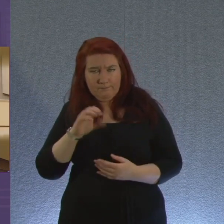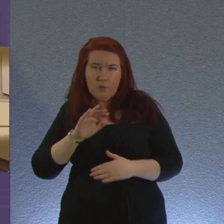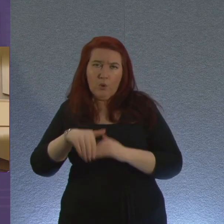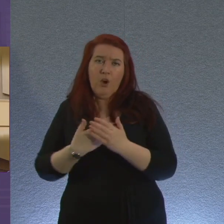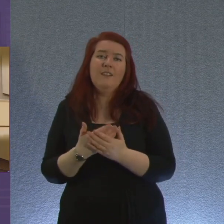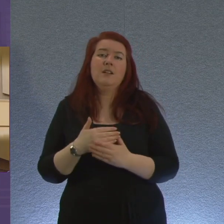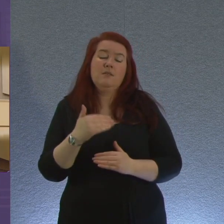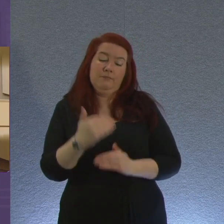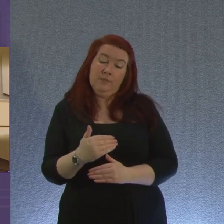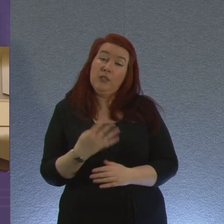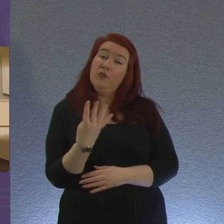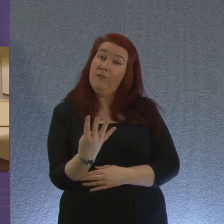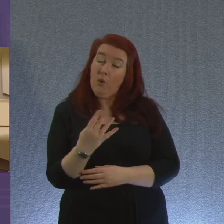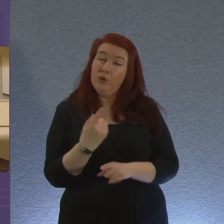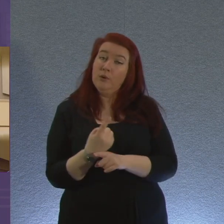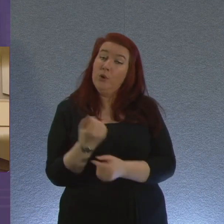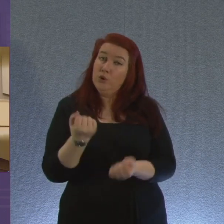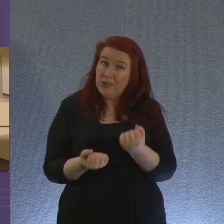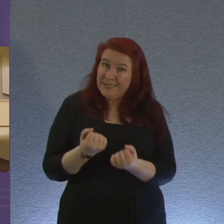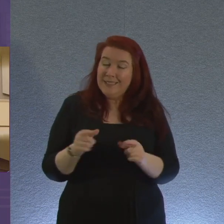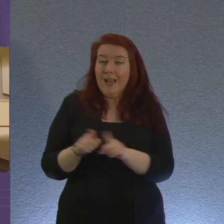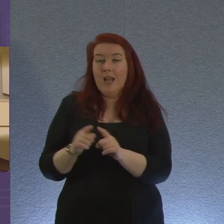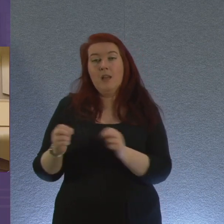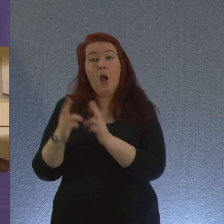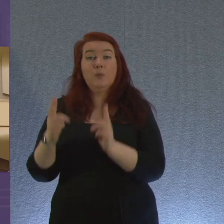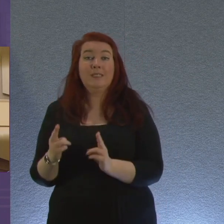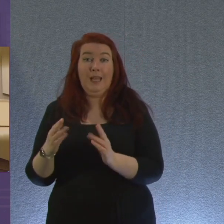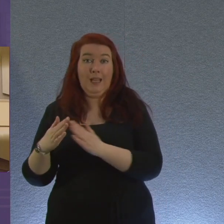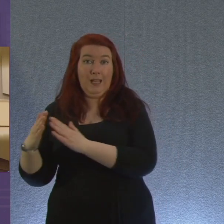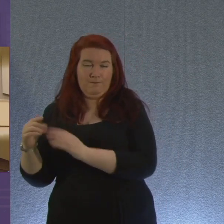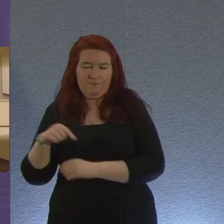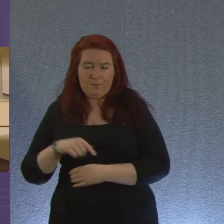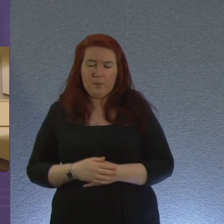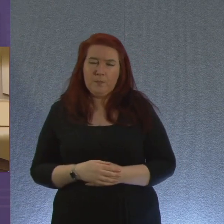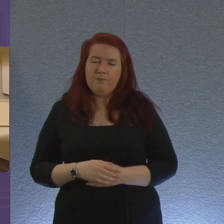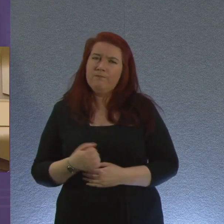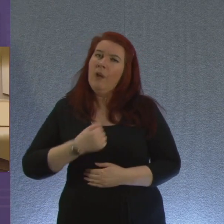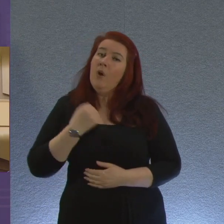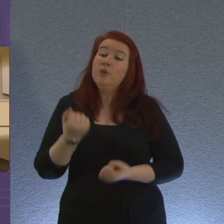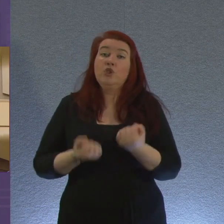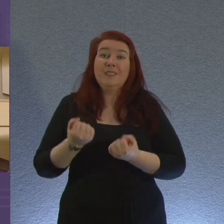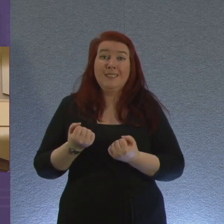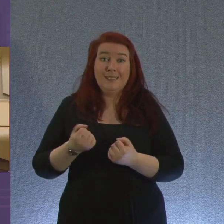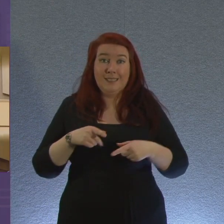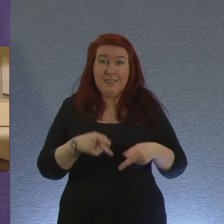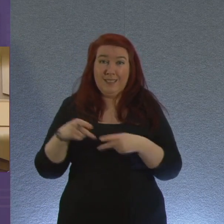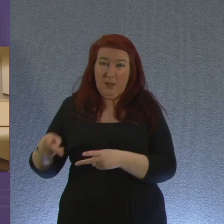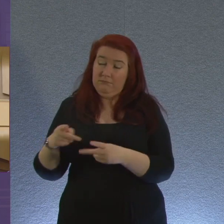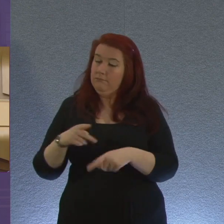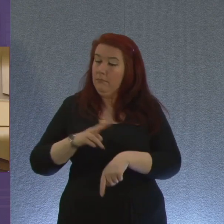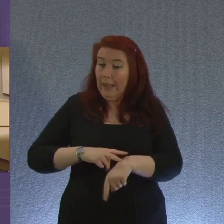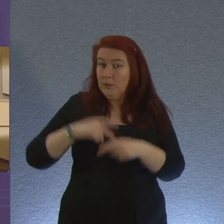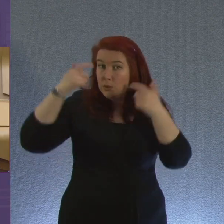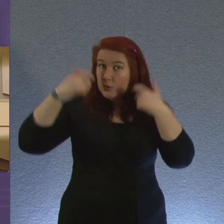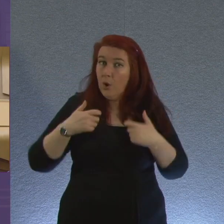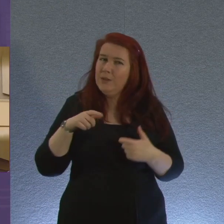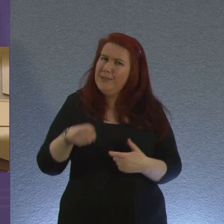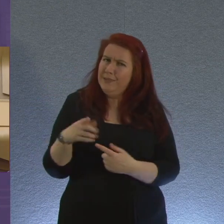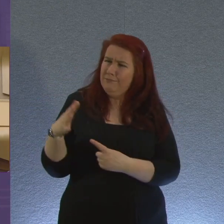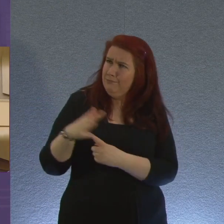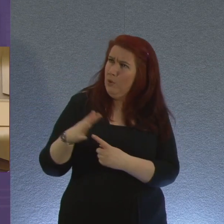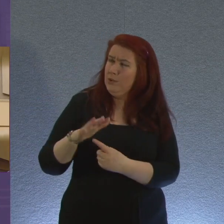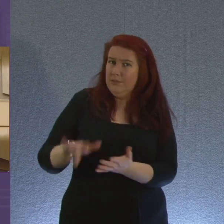justice provisions and the housing provisions, and a couple of others as well. Our justice system is at the heart of our democratic institutions, designed to ensure a law-abiding society,